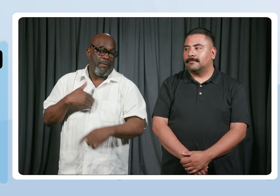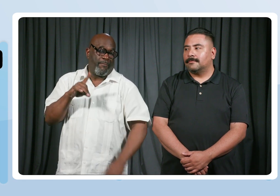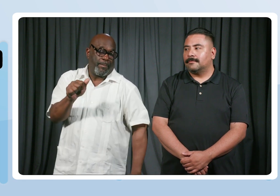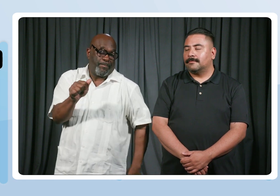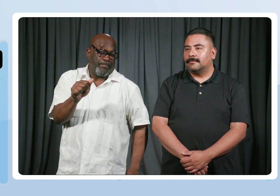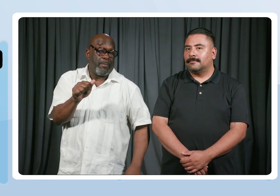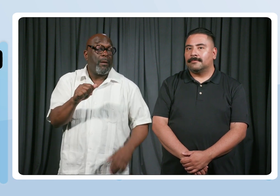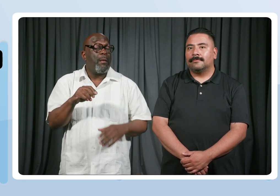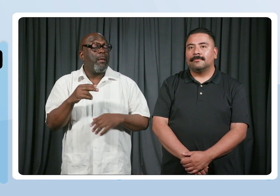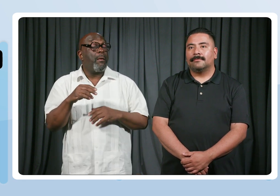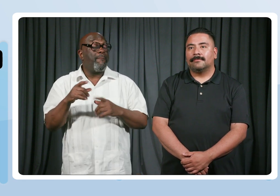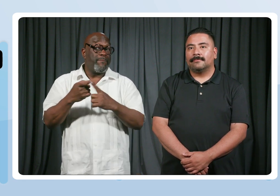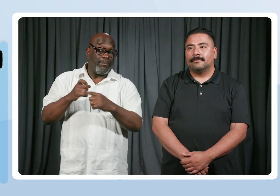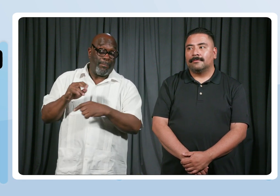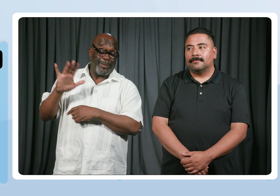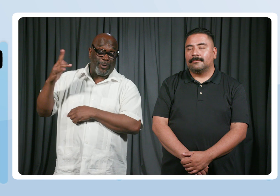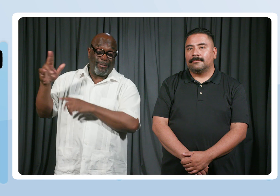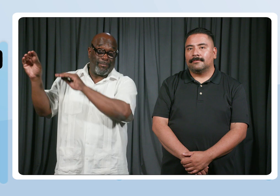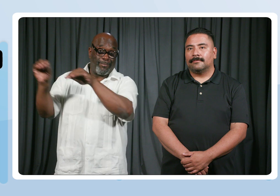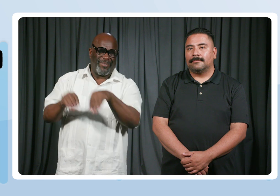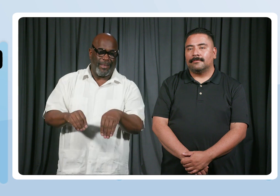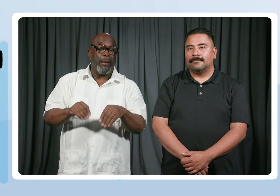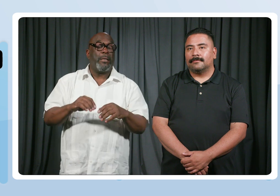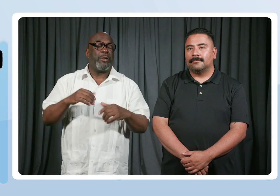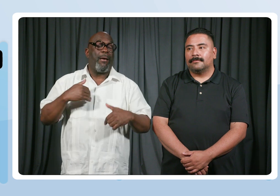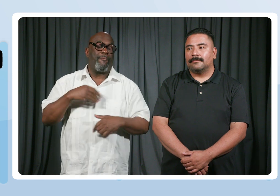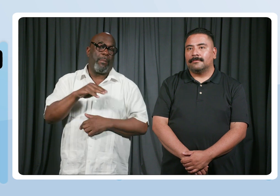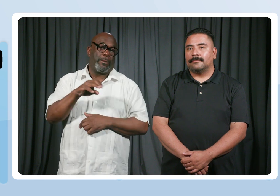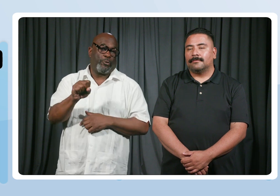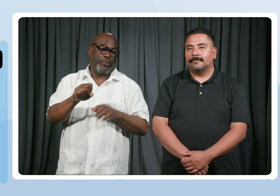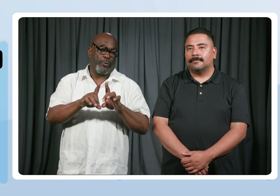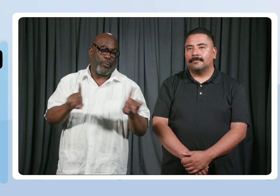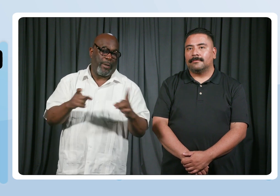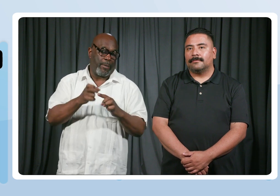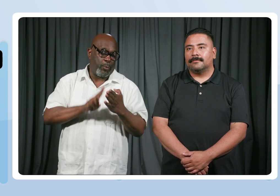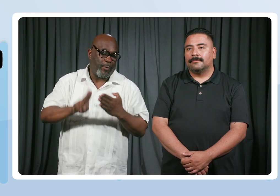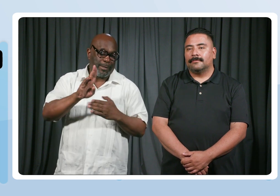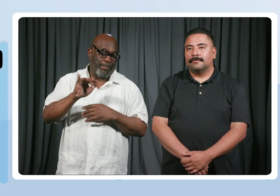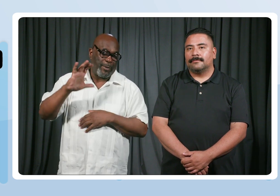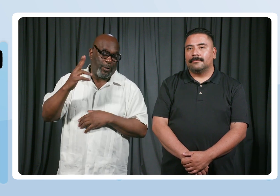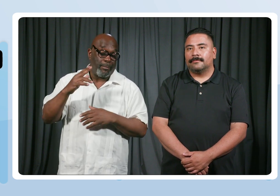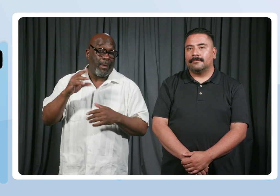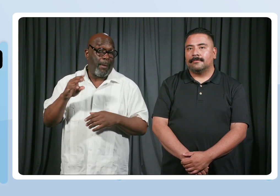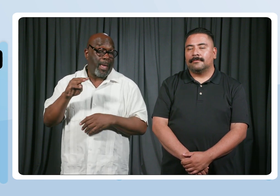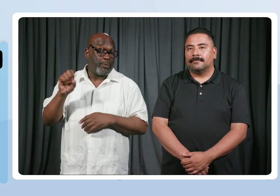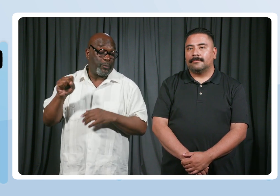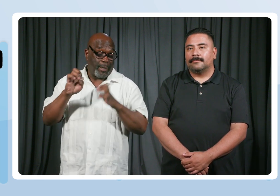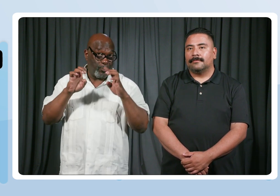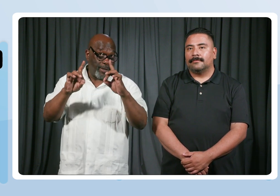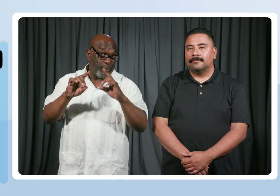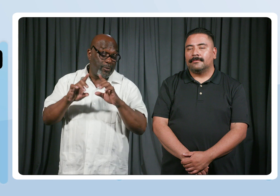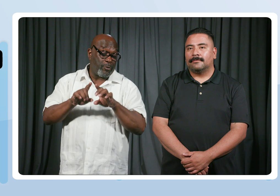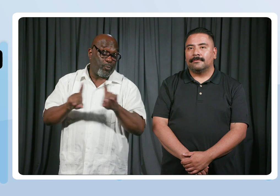disabilities. Hailing from Michigan, Tamika holds a Bachelor of Science degree from the University of Michigan and a Master of Education